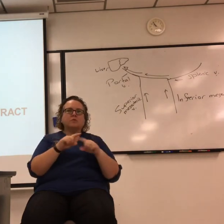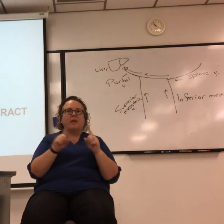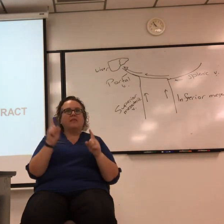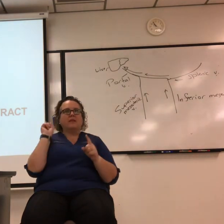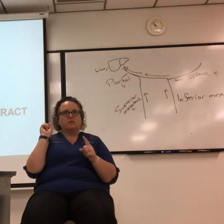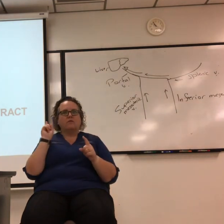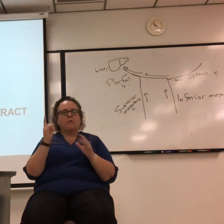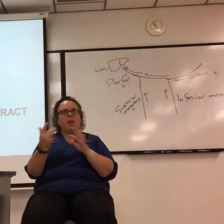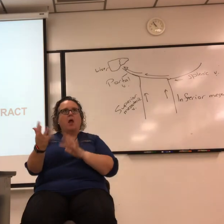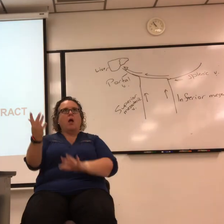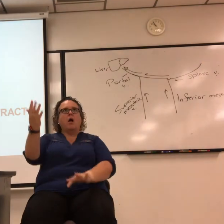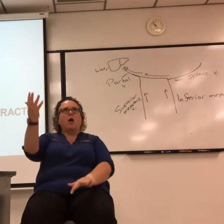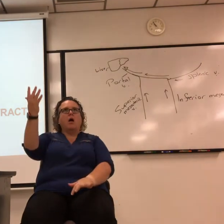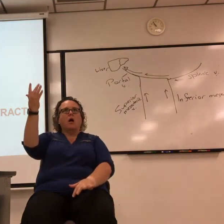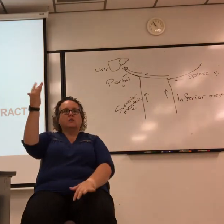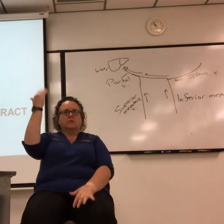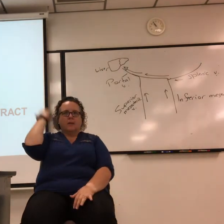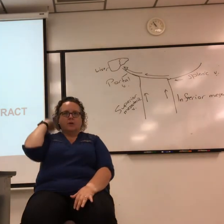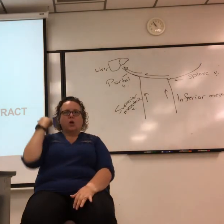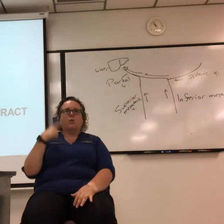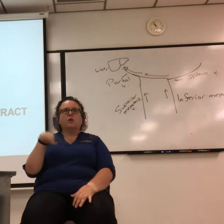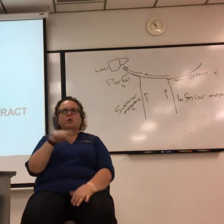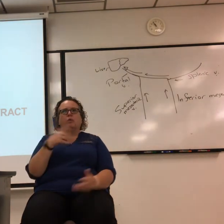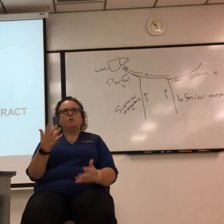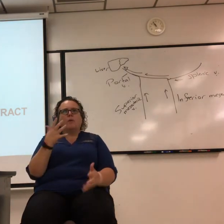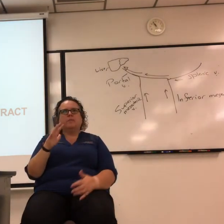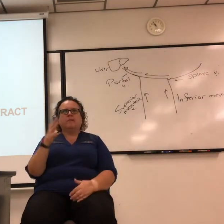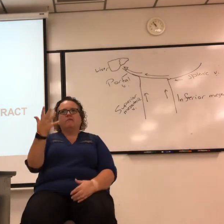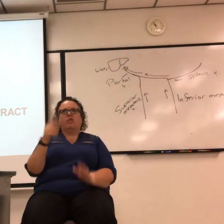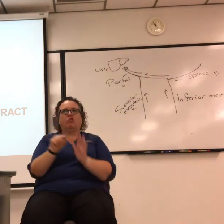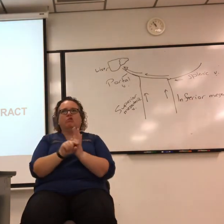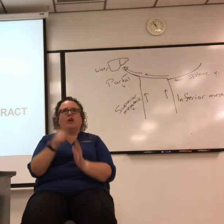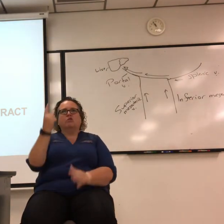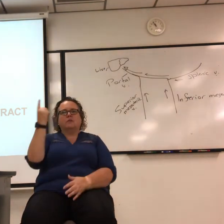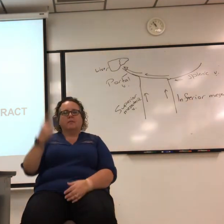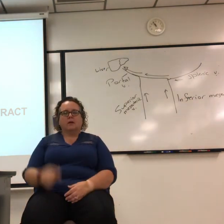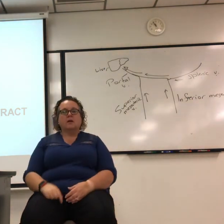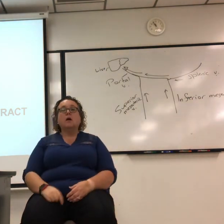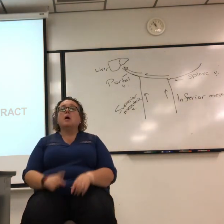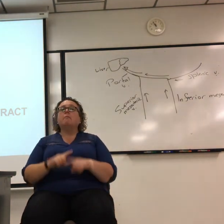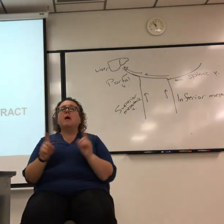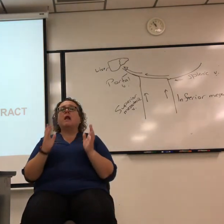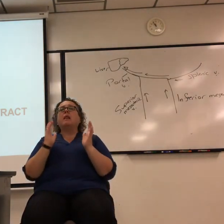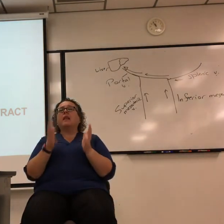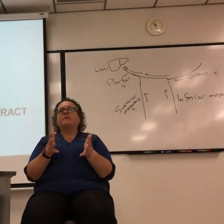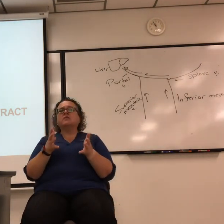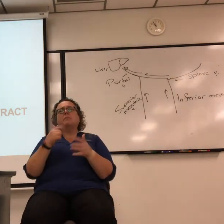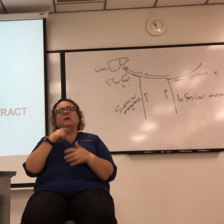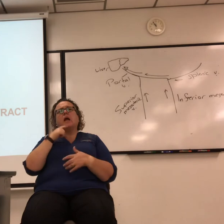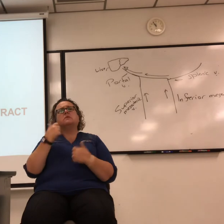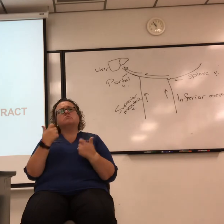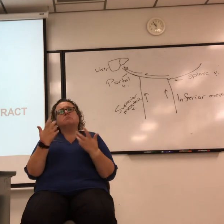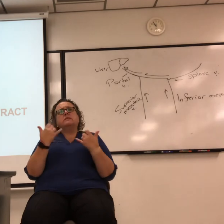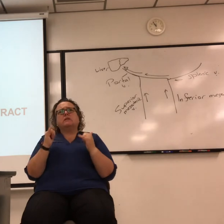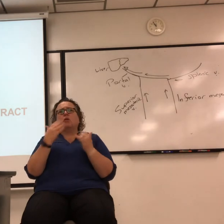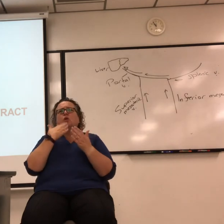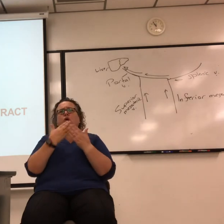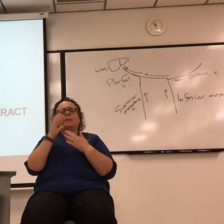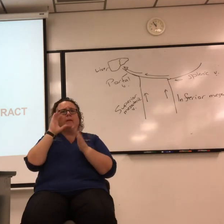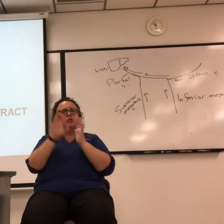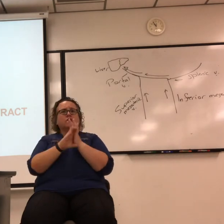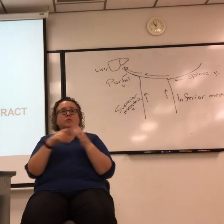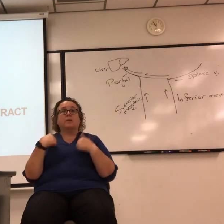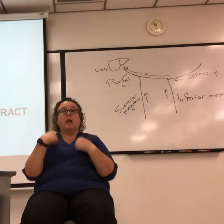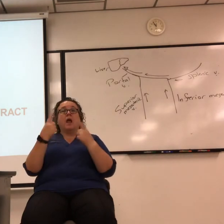time ago, when you were probably in the fifth grade or something. But I've left them there, because they're still good pictures. What I've been doing is I've been